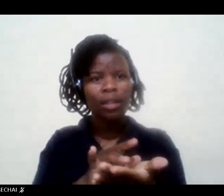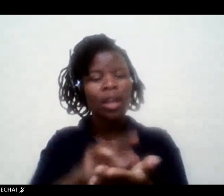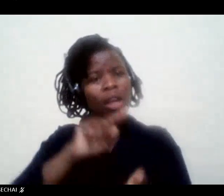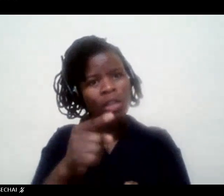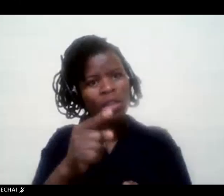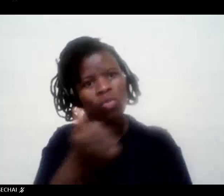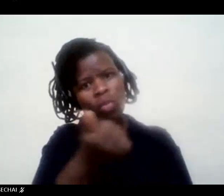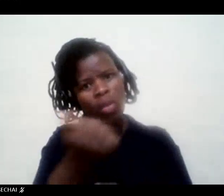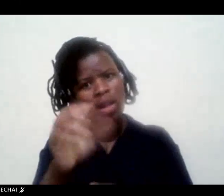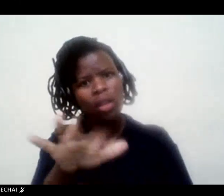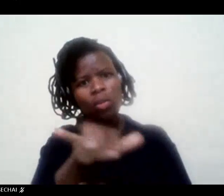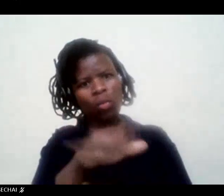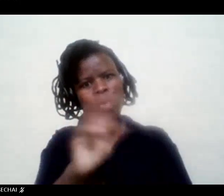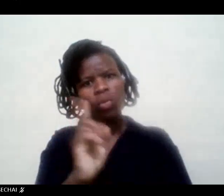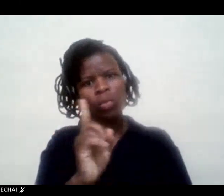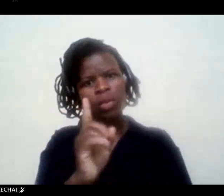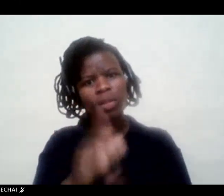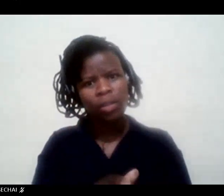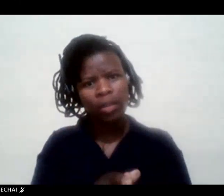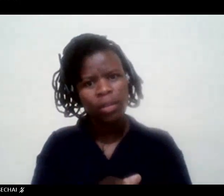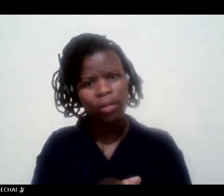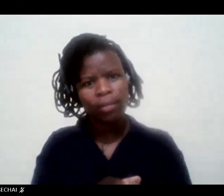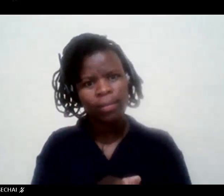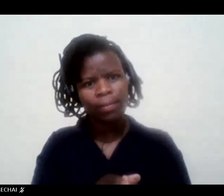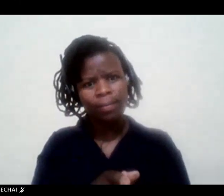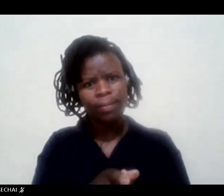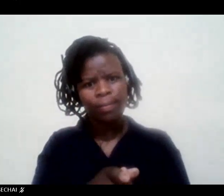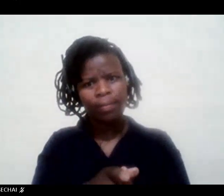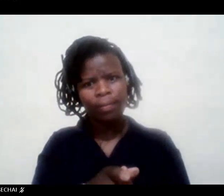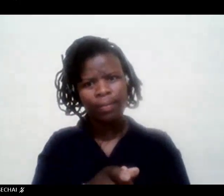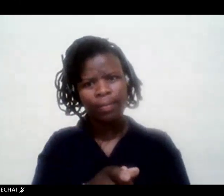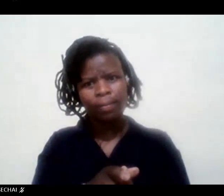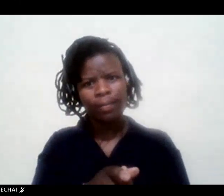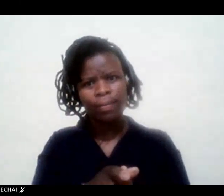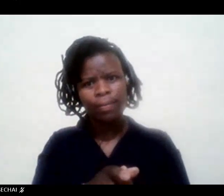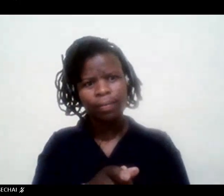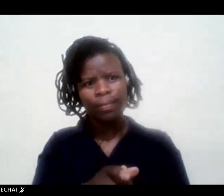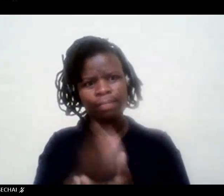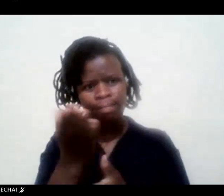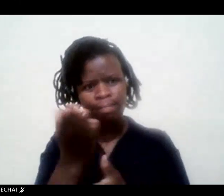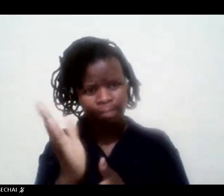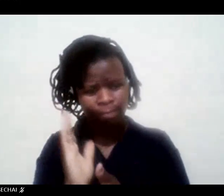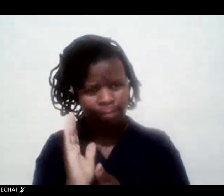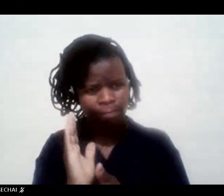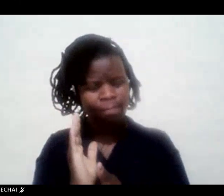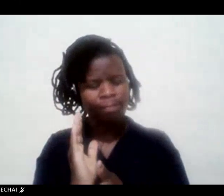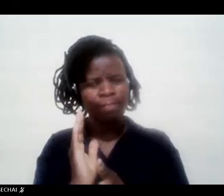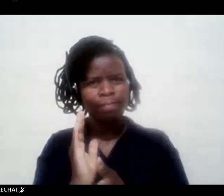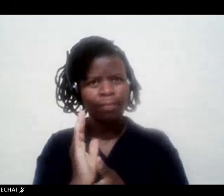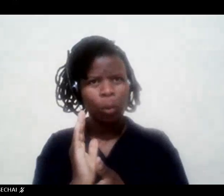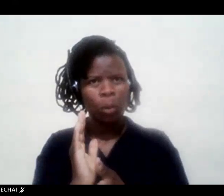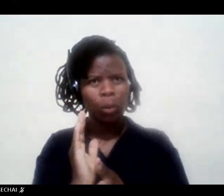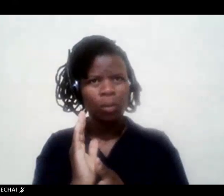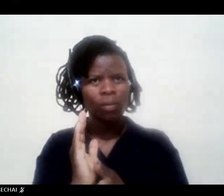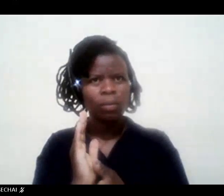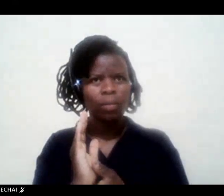mentioning was that they are worried about the implementation of